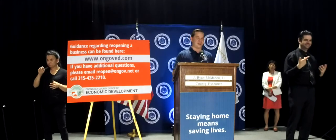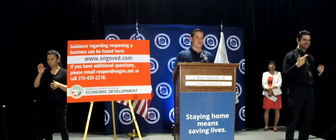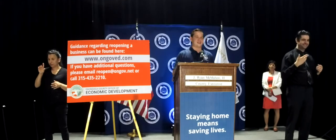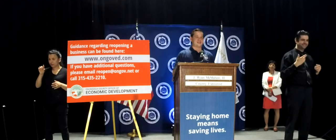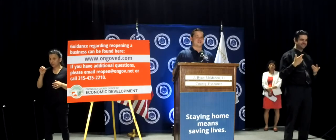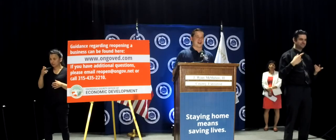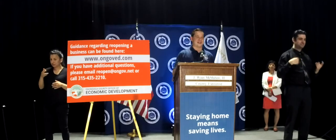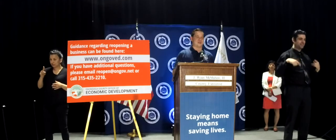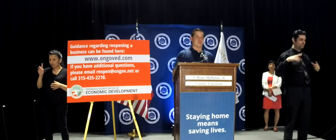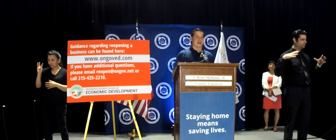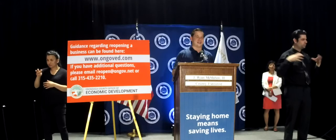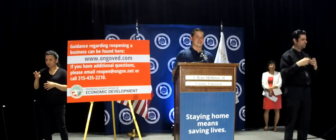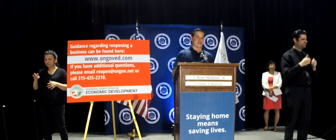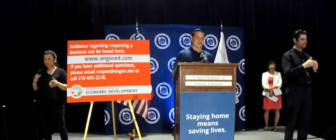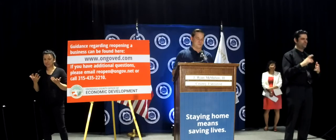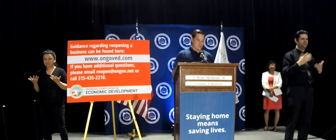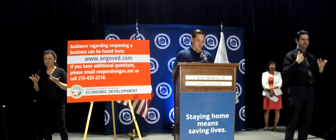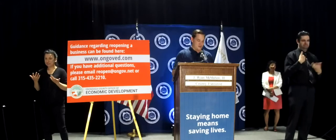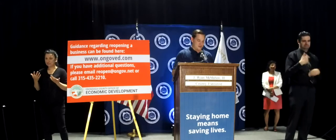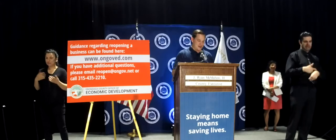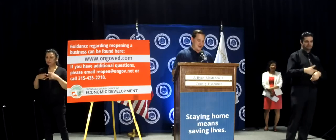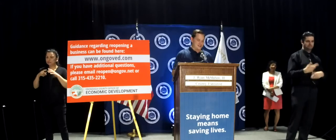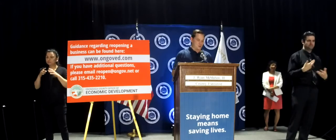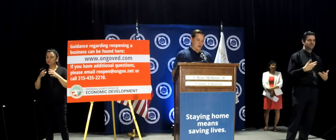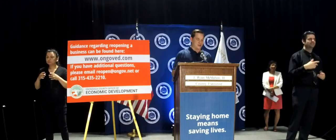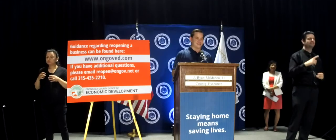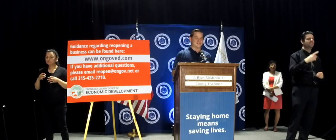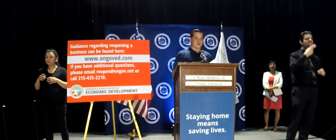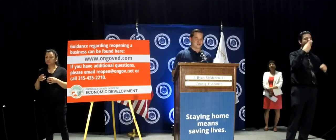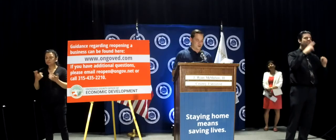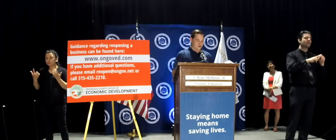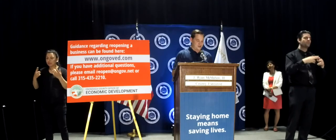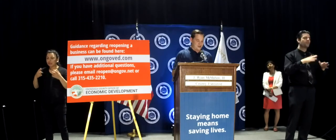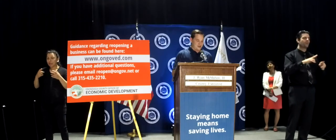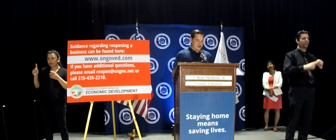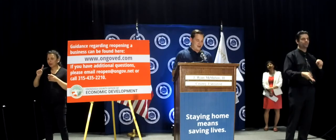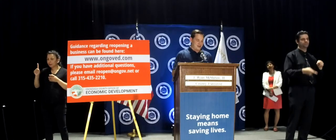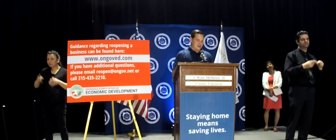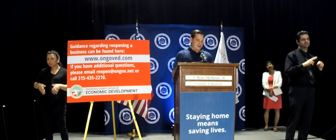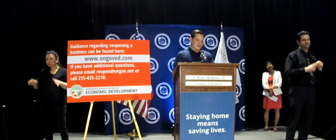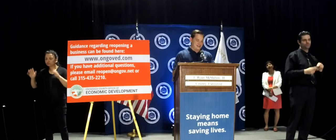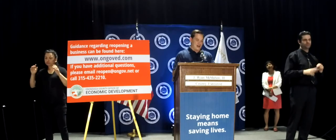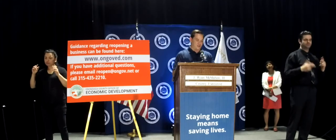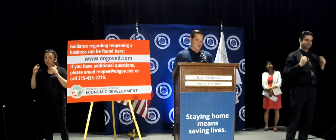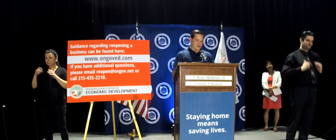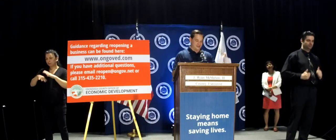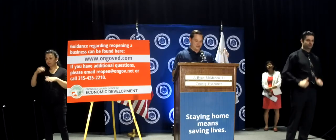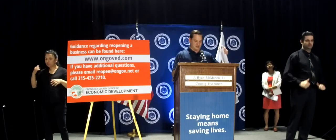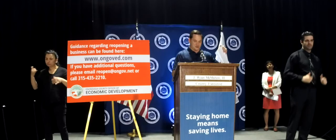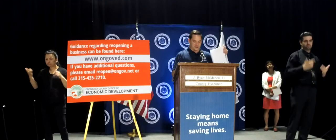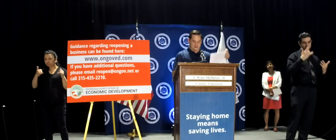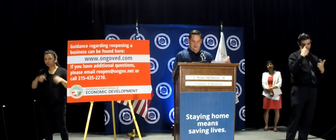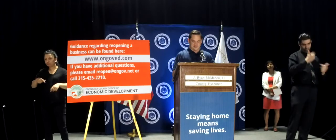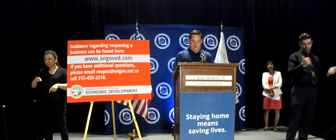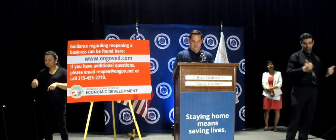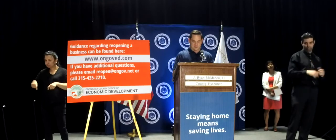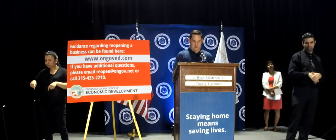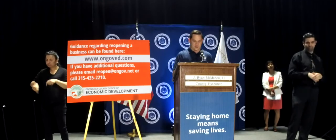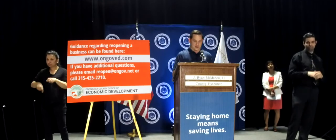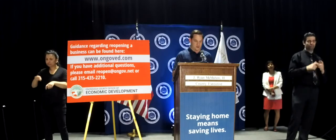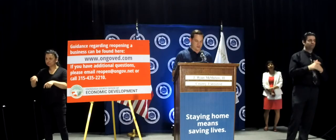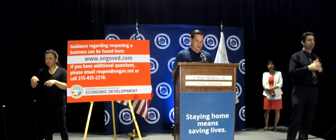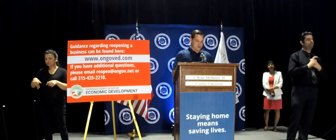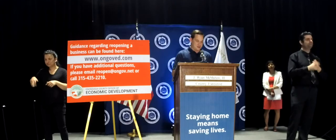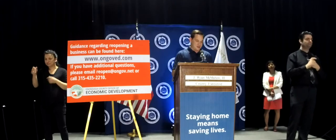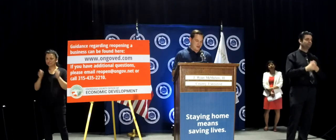fun way to try to get back into shape as the weather gets nicer, and it's it's good